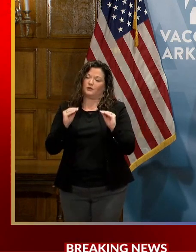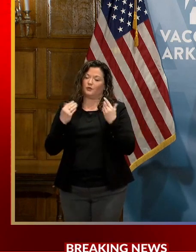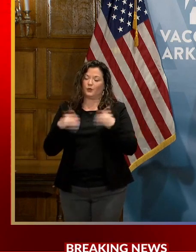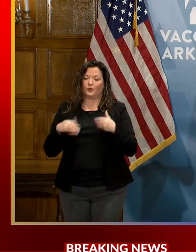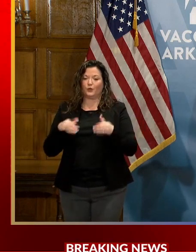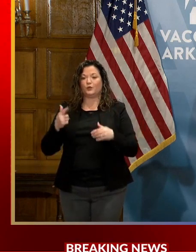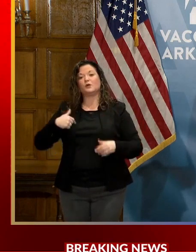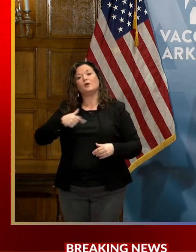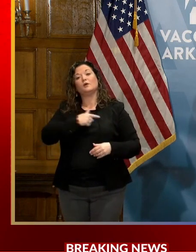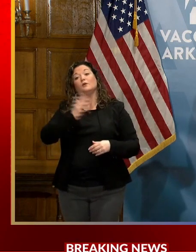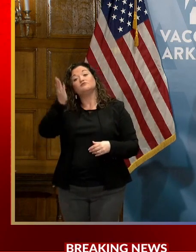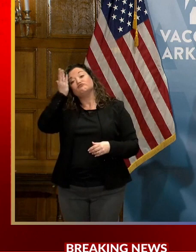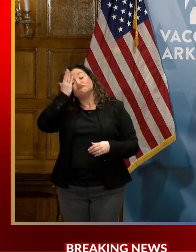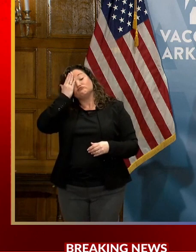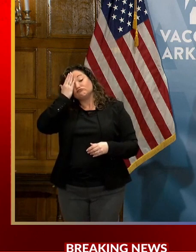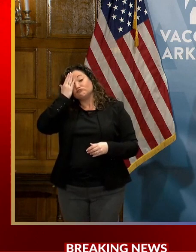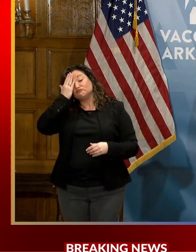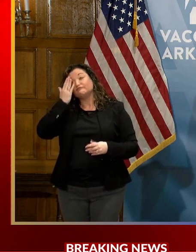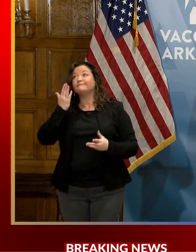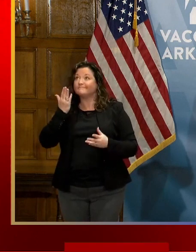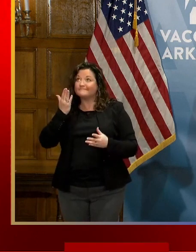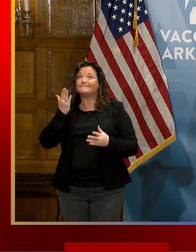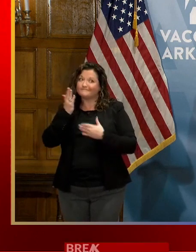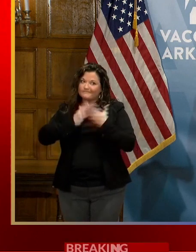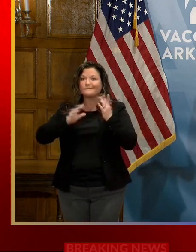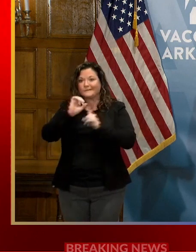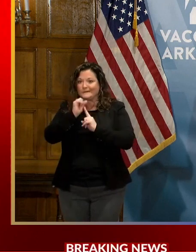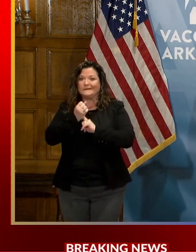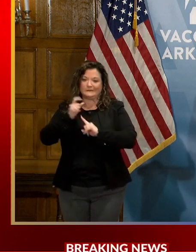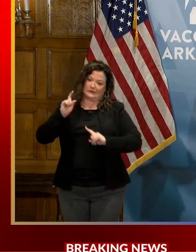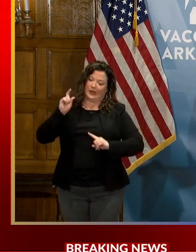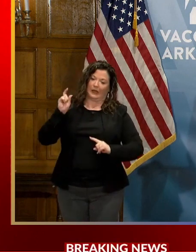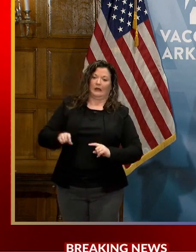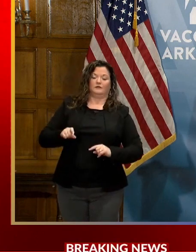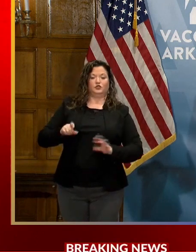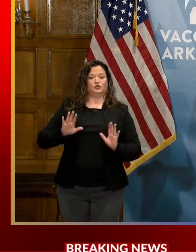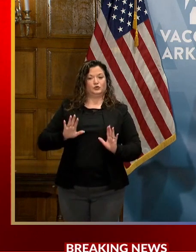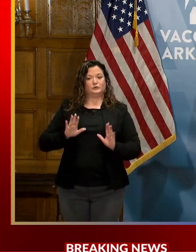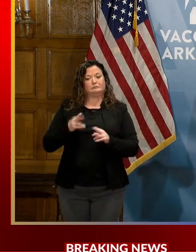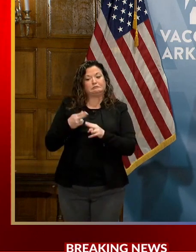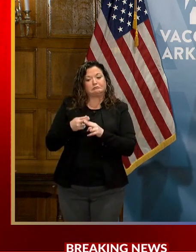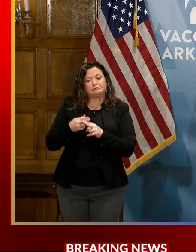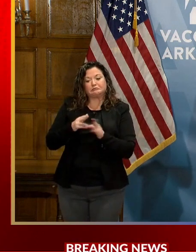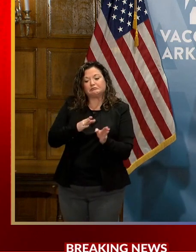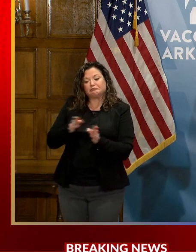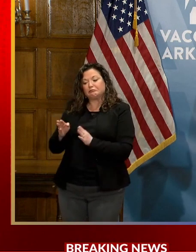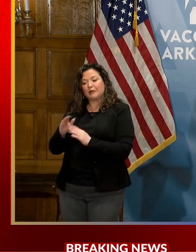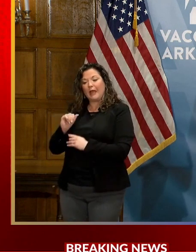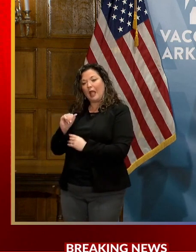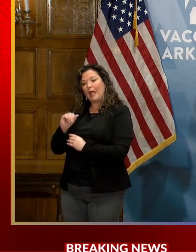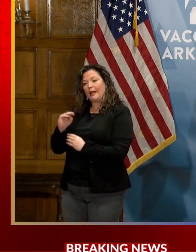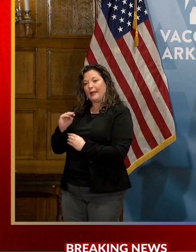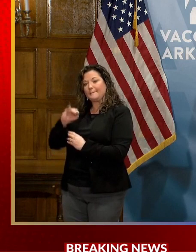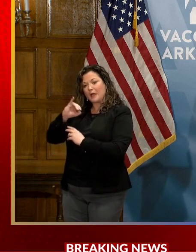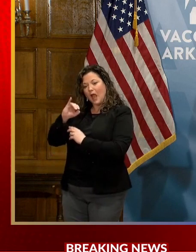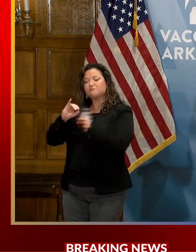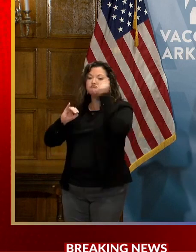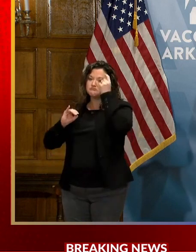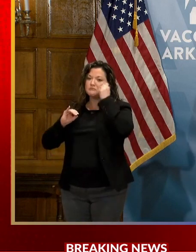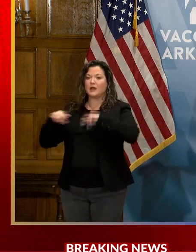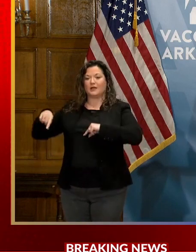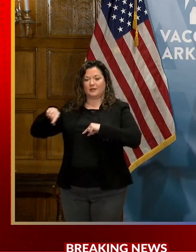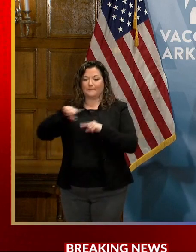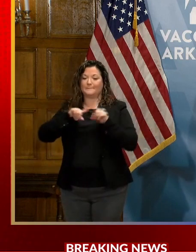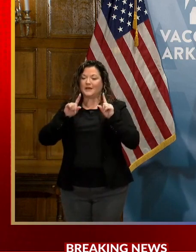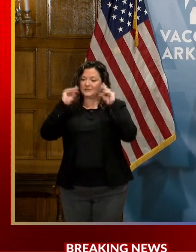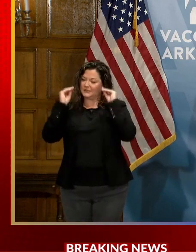when there's some circumstances that you have to go briefly to AMI, but they know the importance